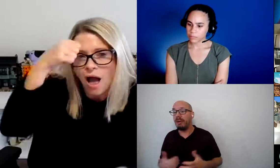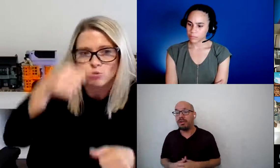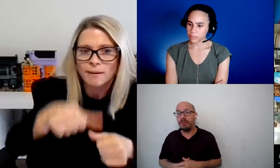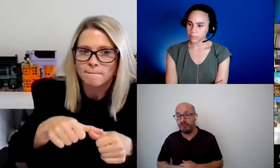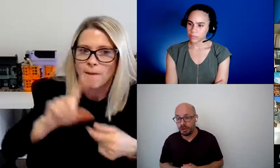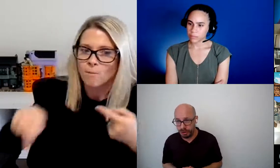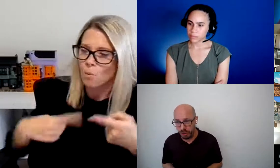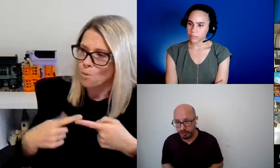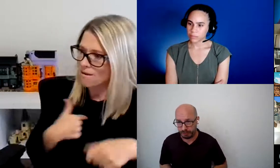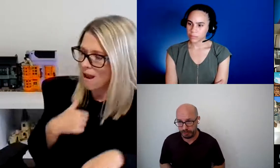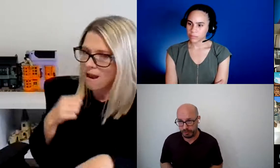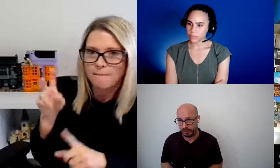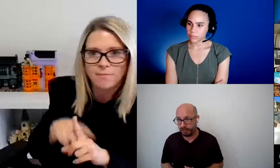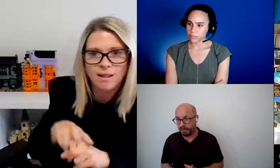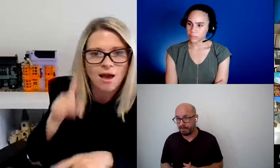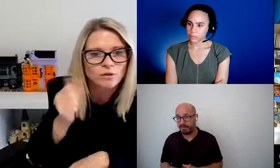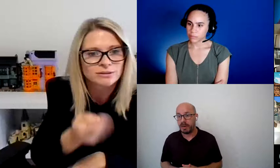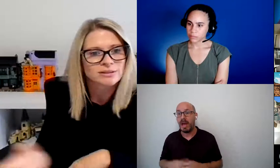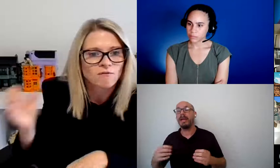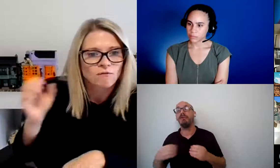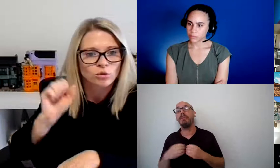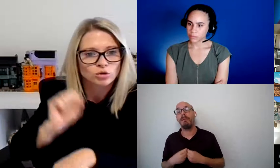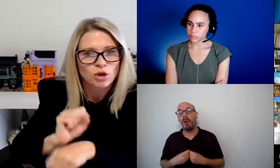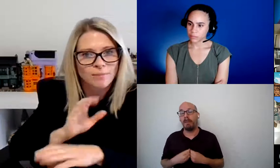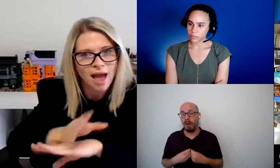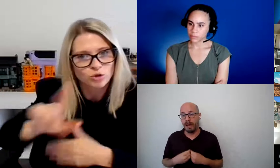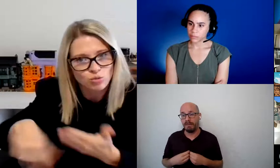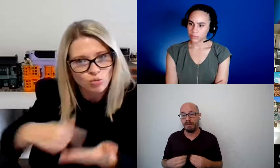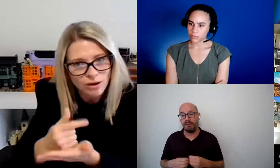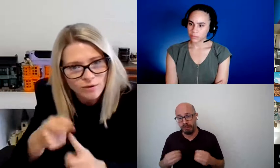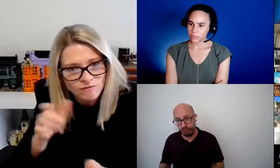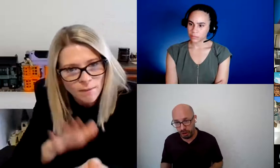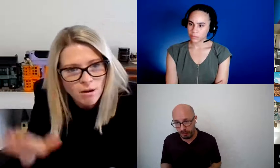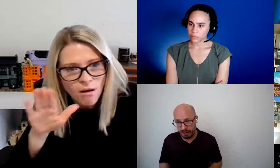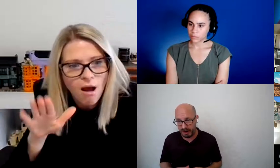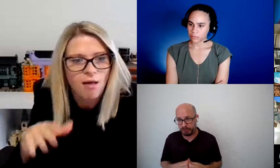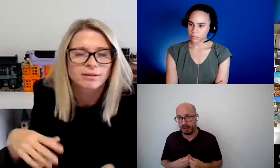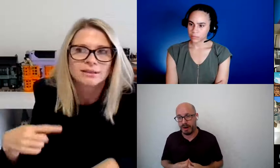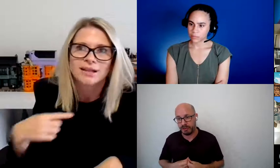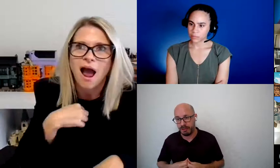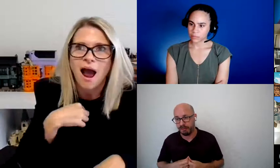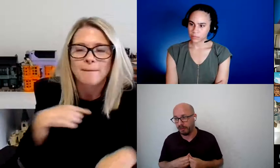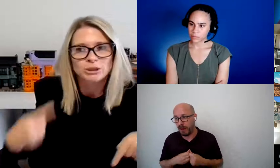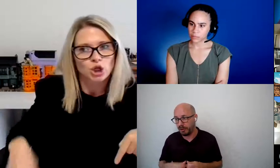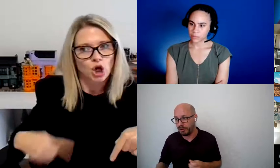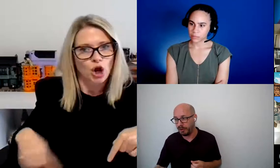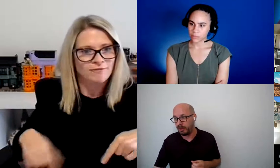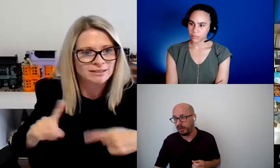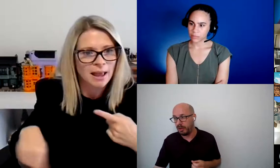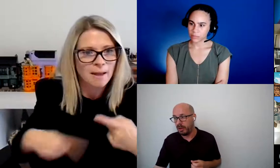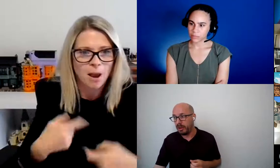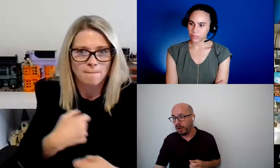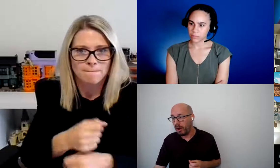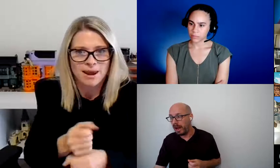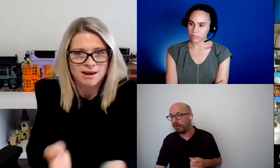the language used in your job descriptions. I can remember applying for several jobs after I graduated from college. You know,